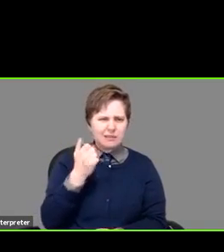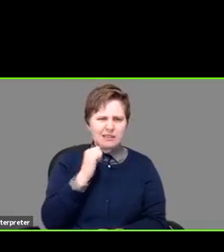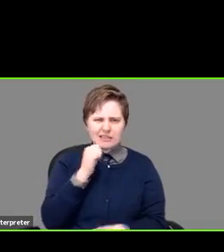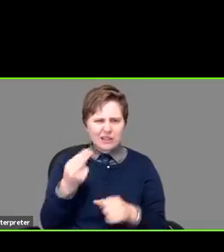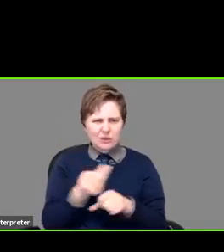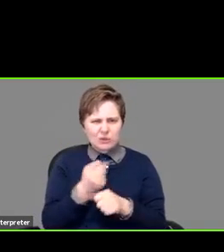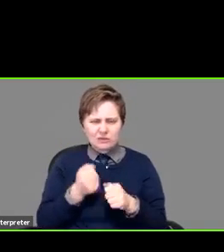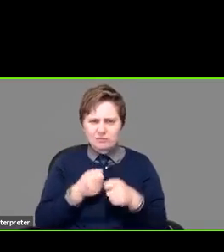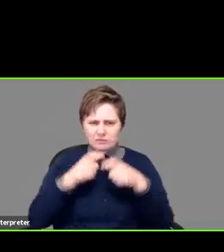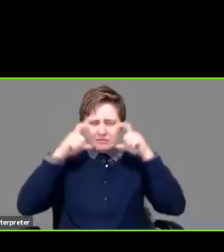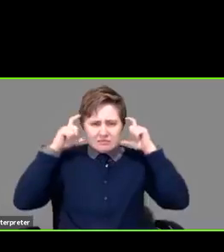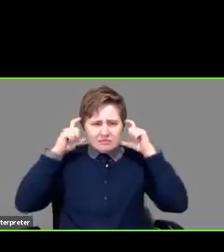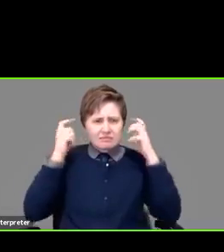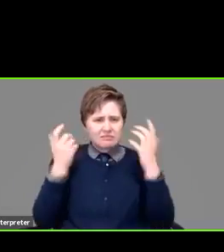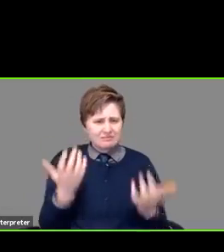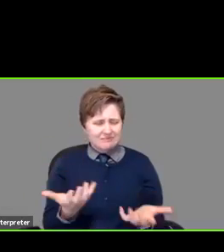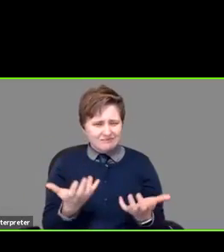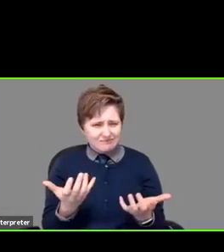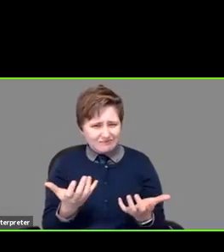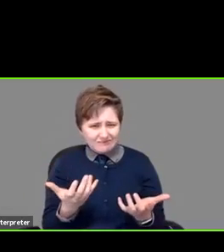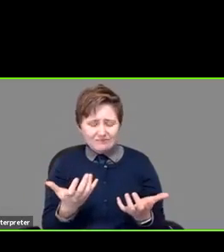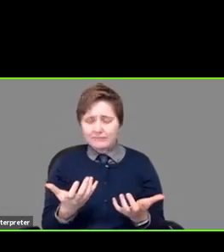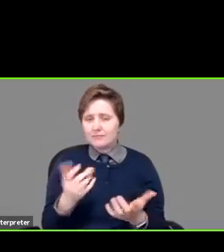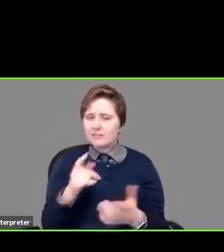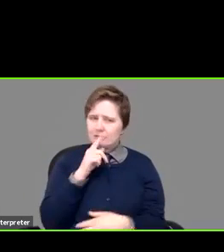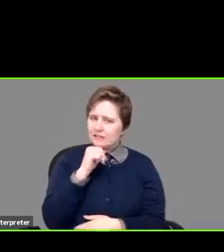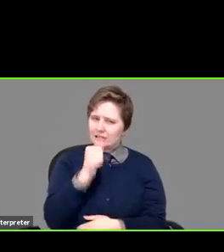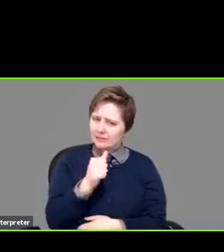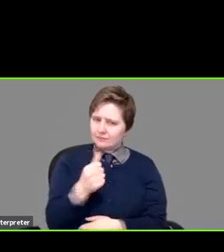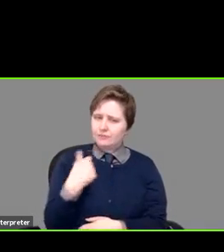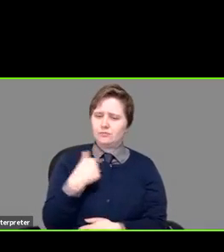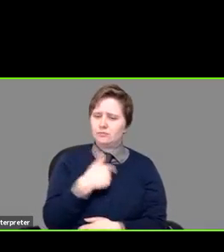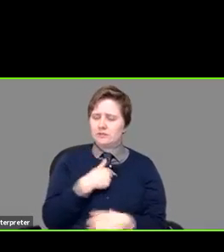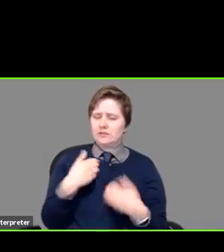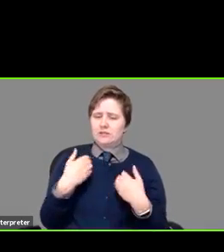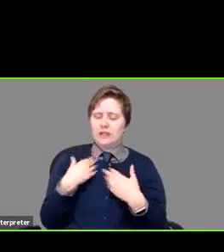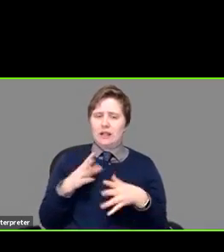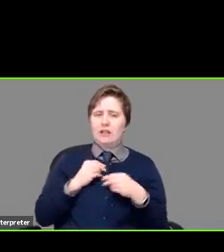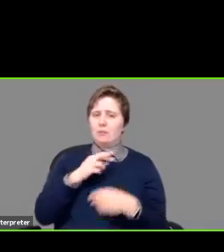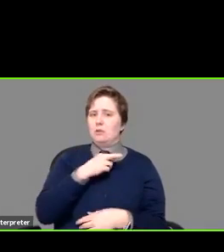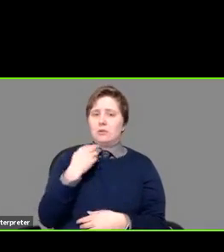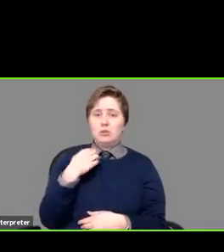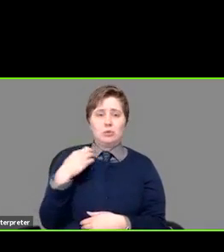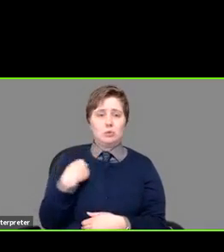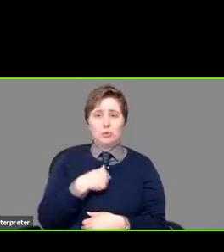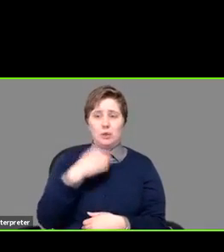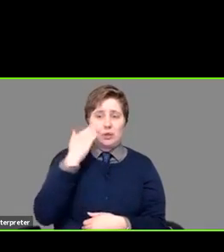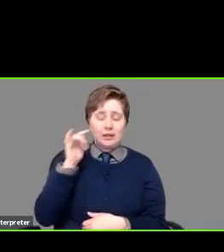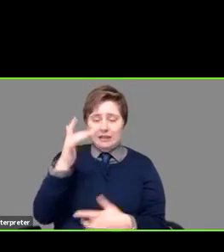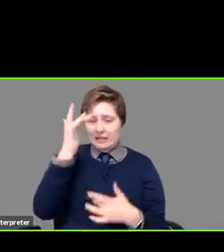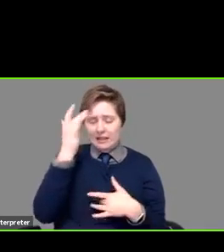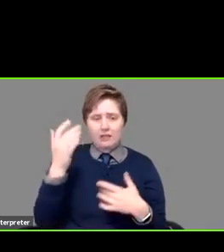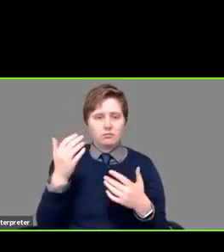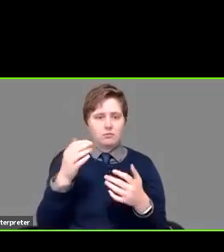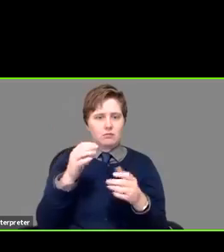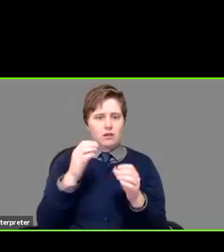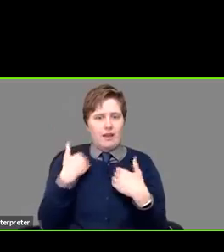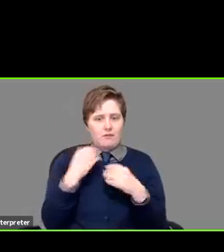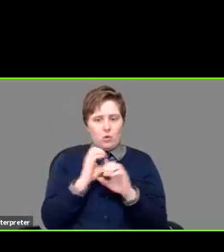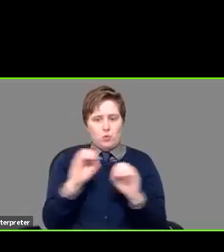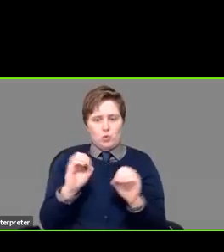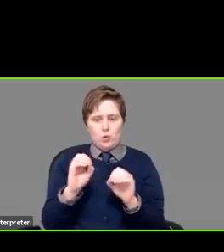covering as an individual. And it really isn't, because we are taking the chance, because we know this disease is asymptomatic